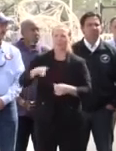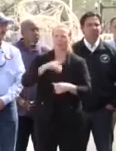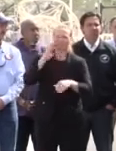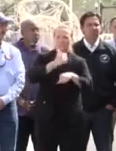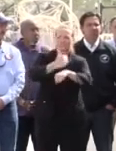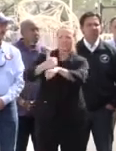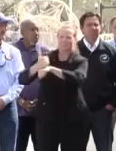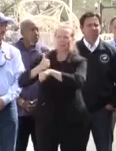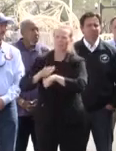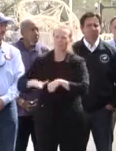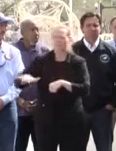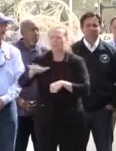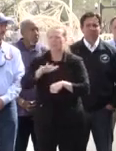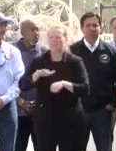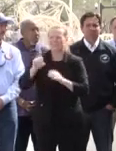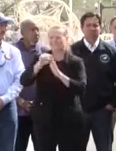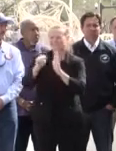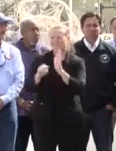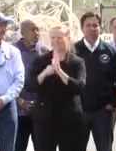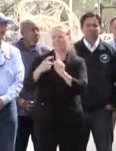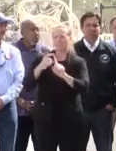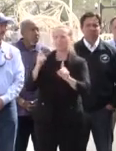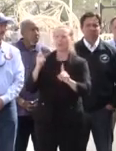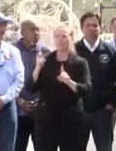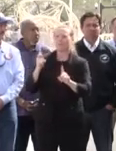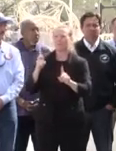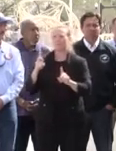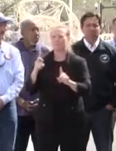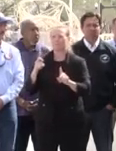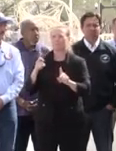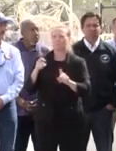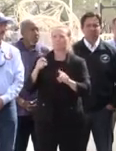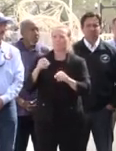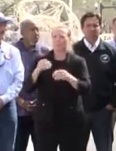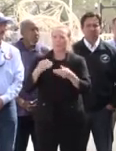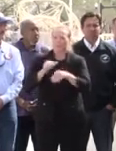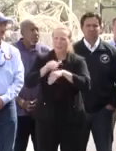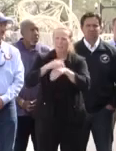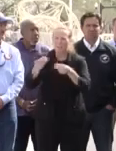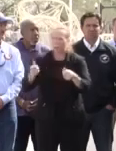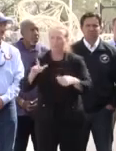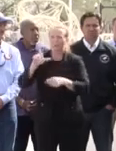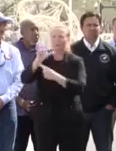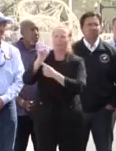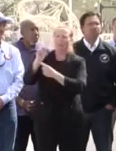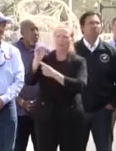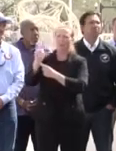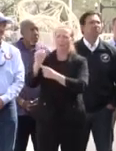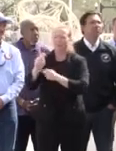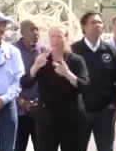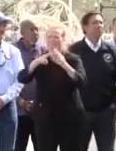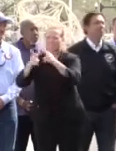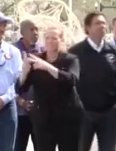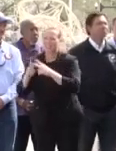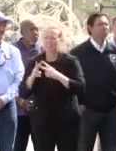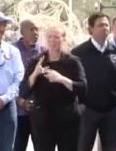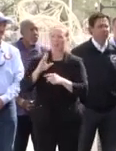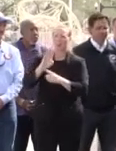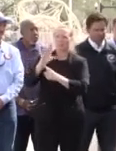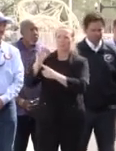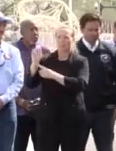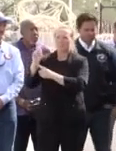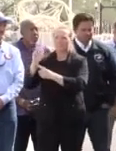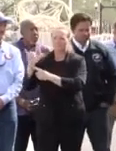around the state, from Bexley Properties in Land O'Lakes, the Villages, the Brooksville, Tampa Bay Regional